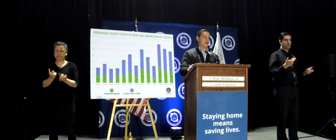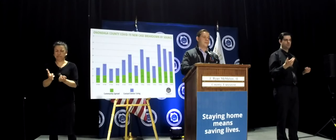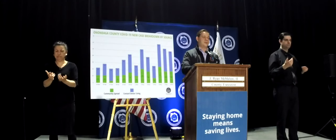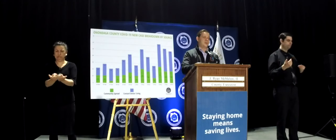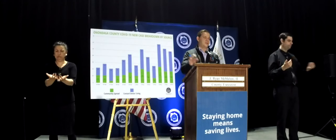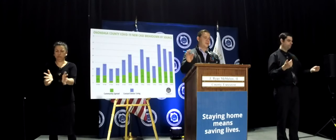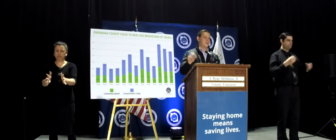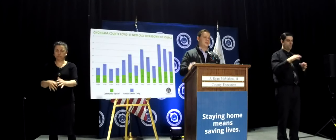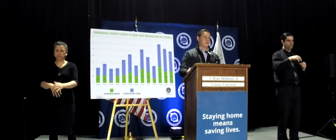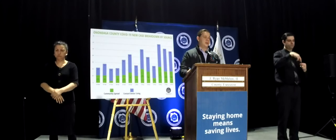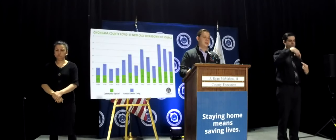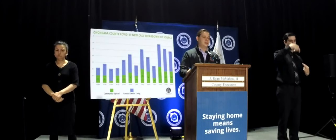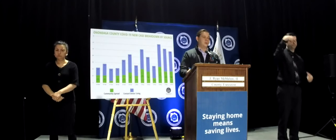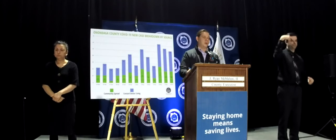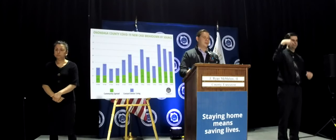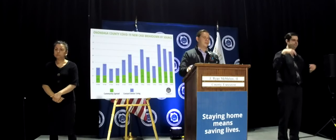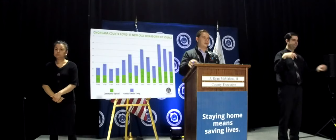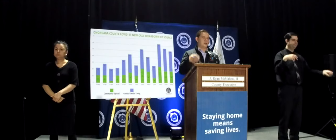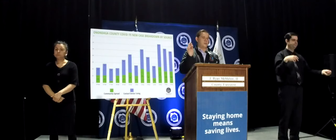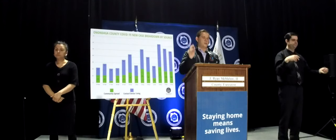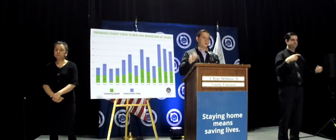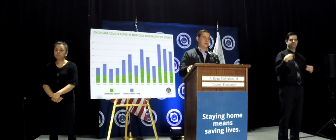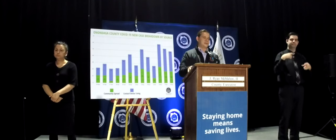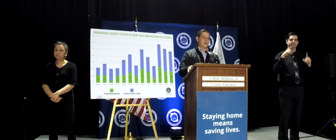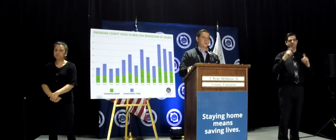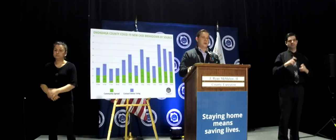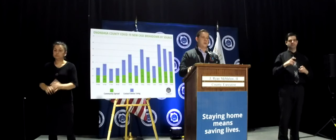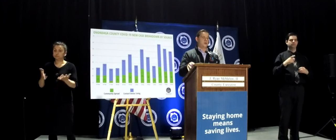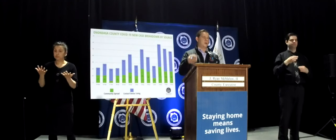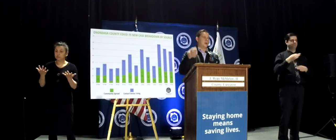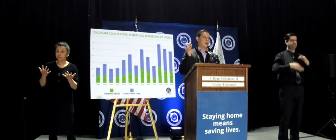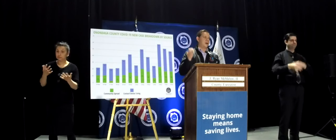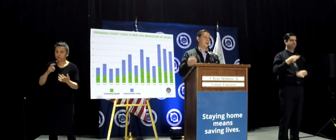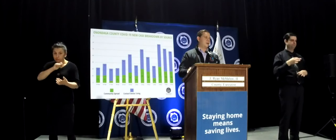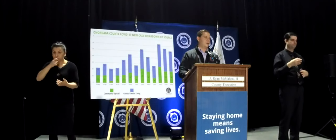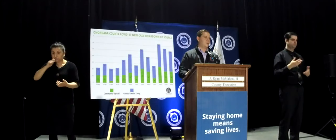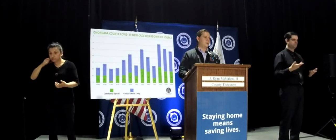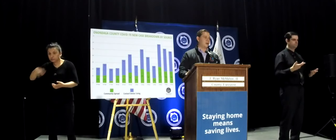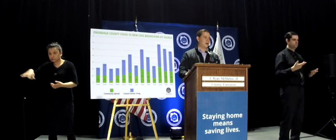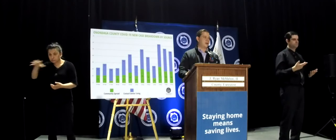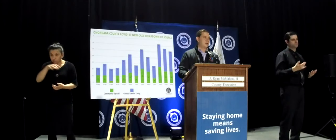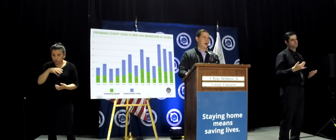again, randomness doesn't. If we want to just get numbers, we test anybody. We don't care.